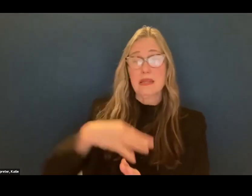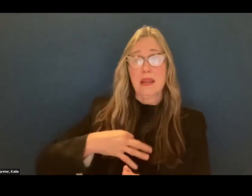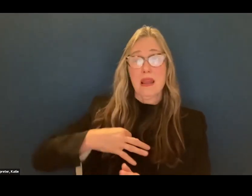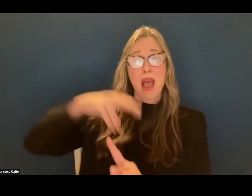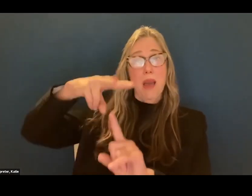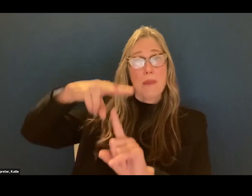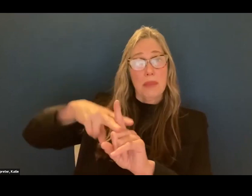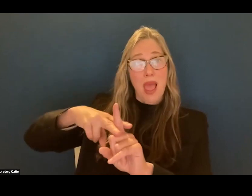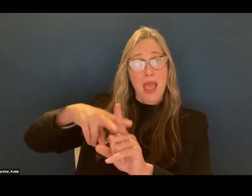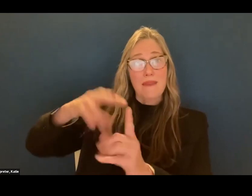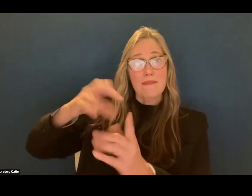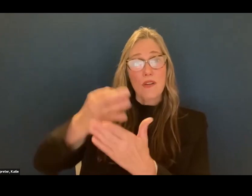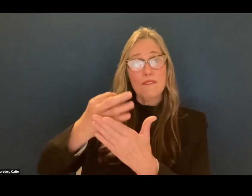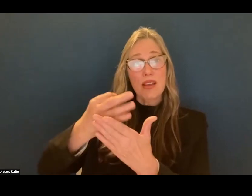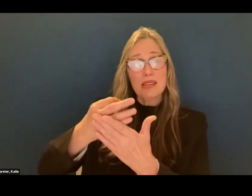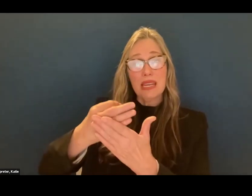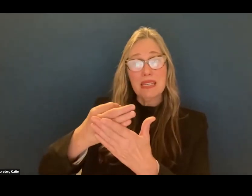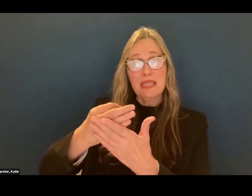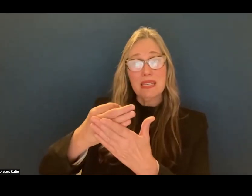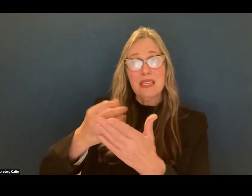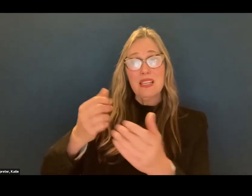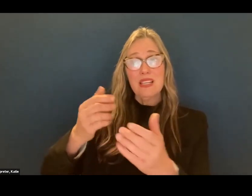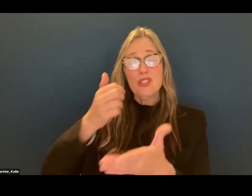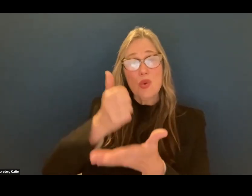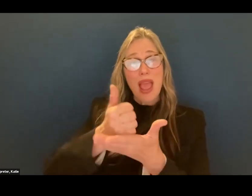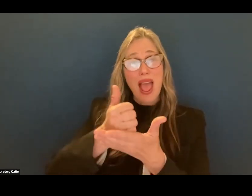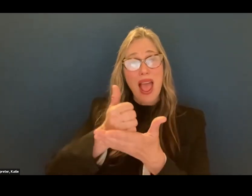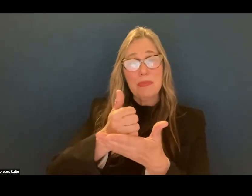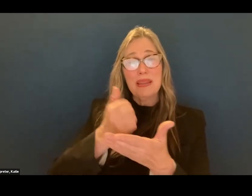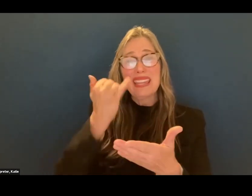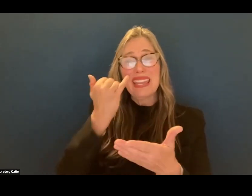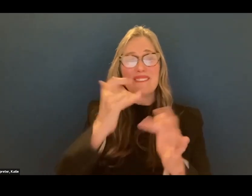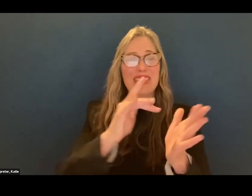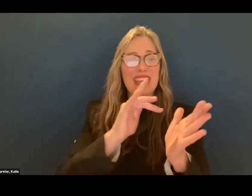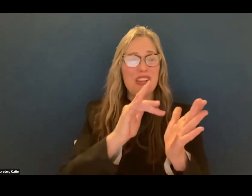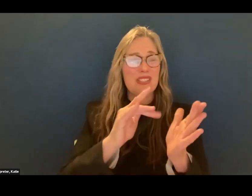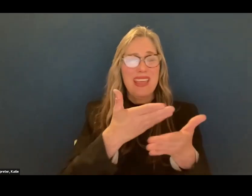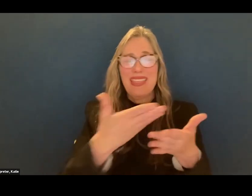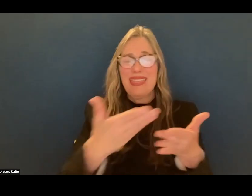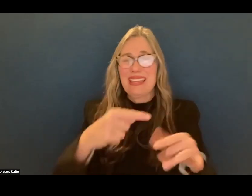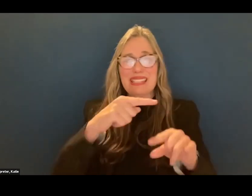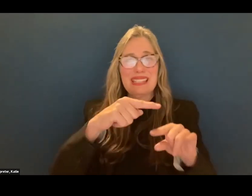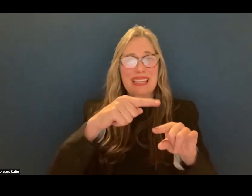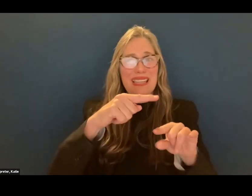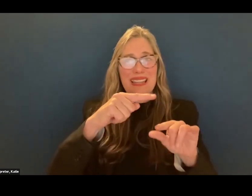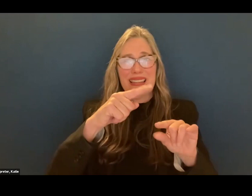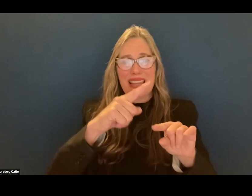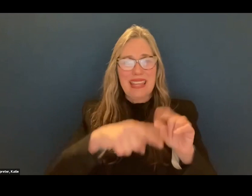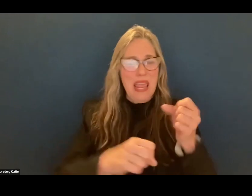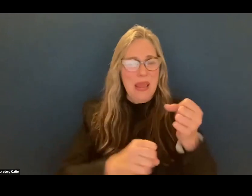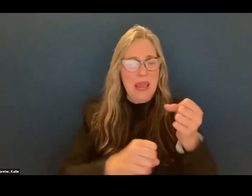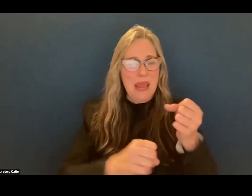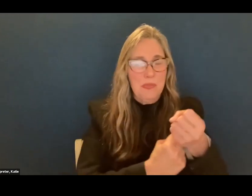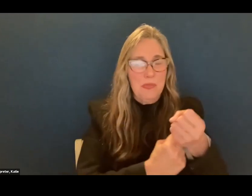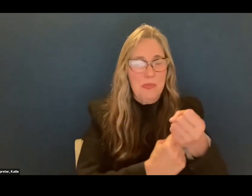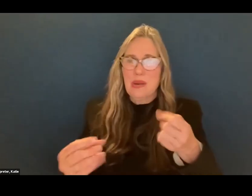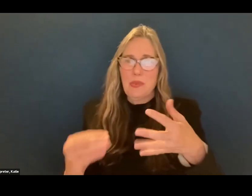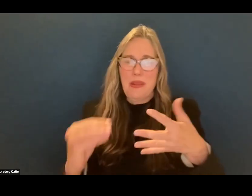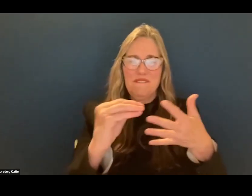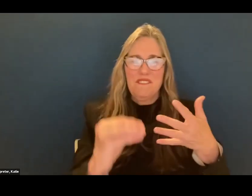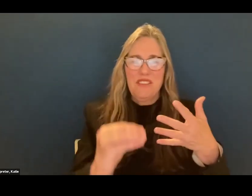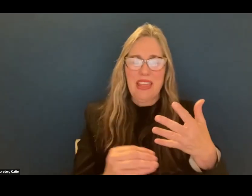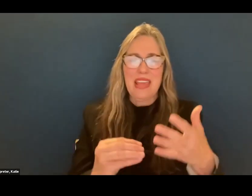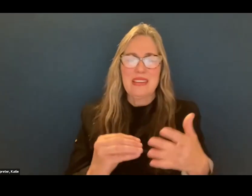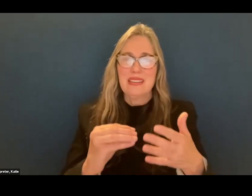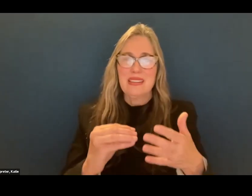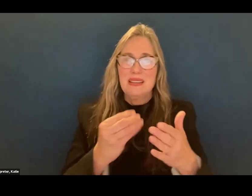might be available to fill the gaps that we have? If there is anything available, yes, we always try to apply for